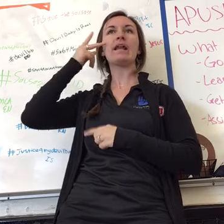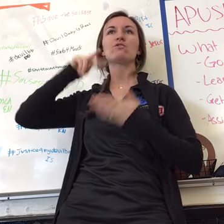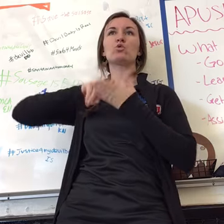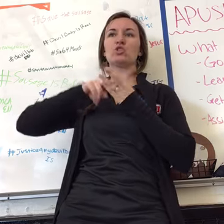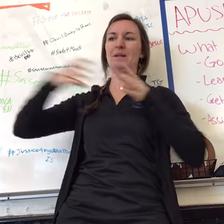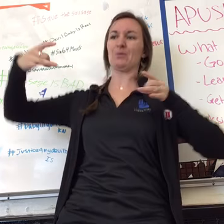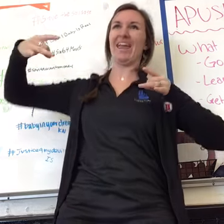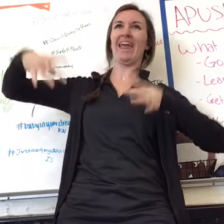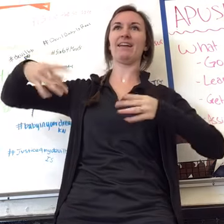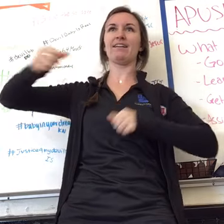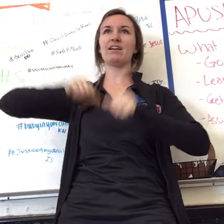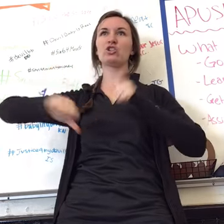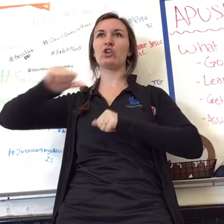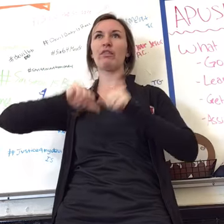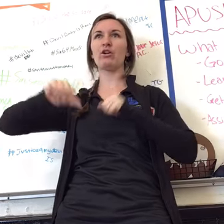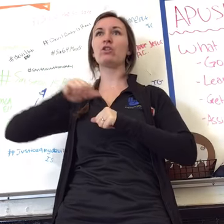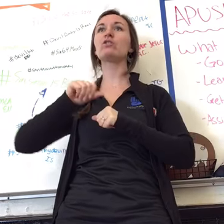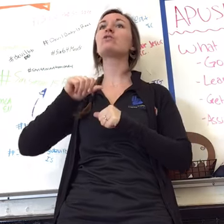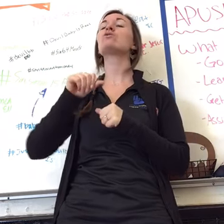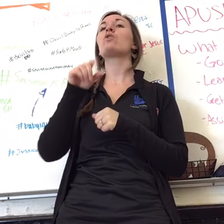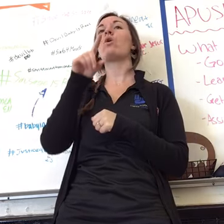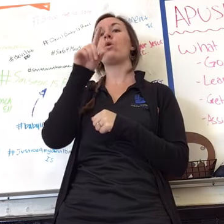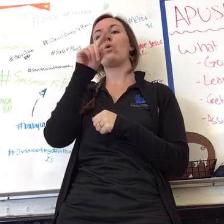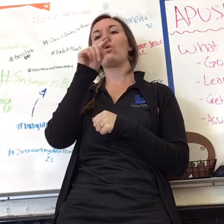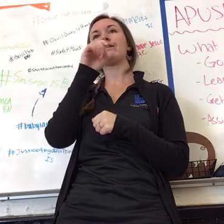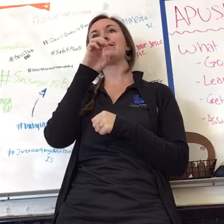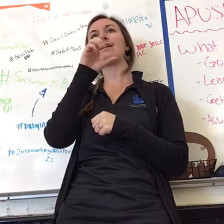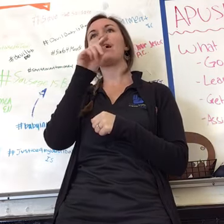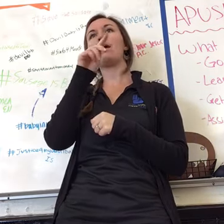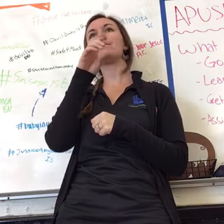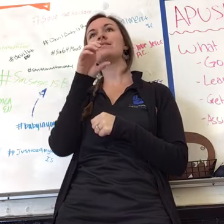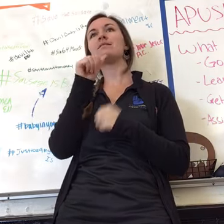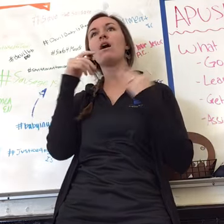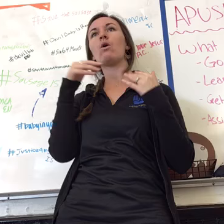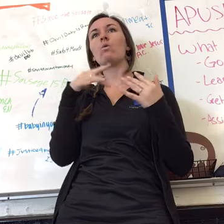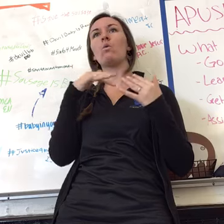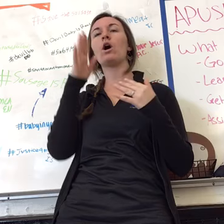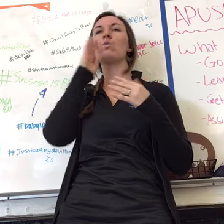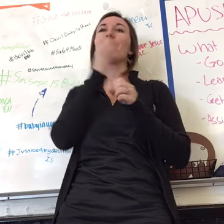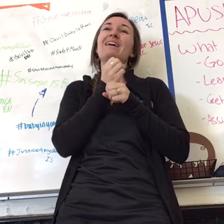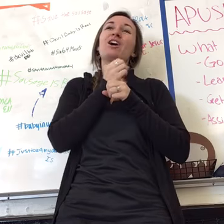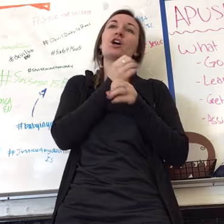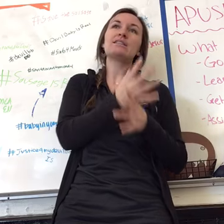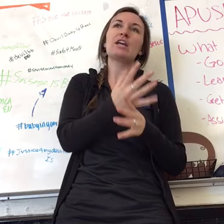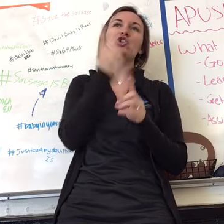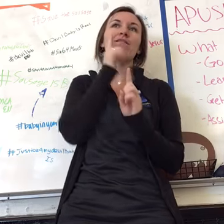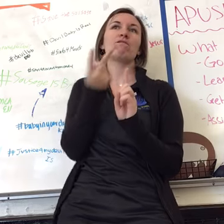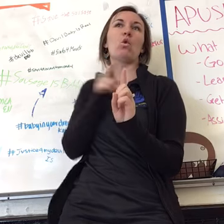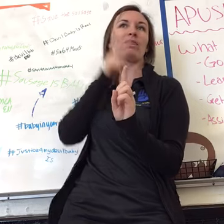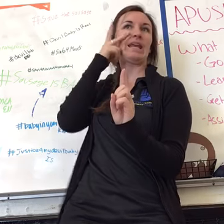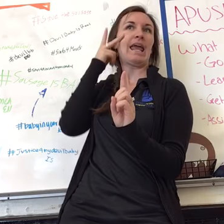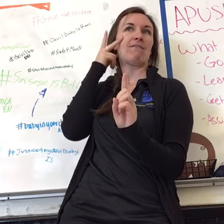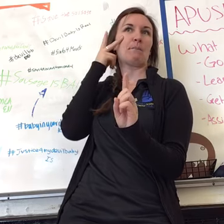So Tecumseh War is going to be a causation for the Native American side. Hit that, hit that, hit that.